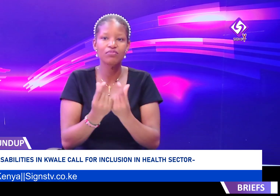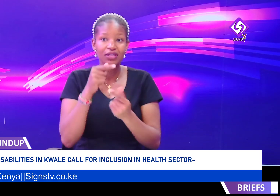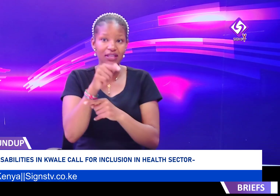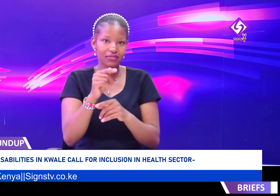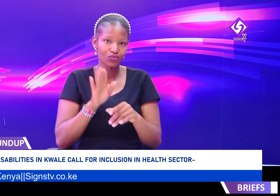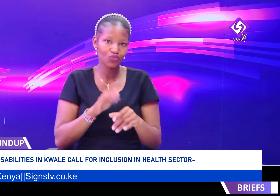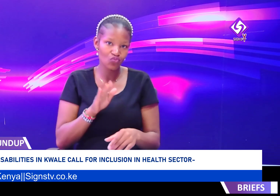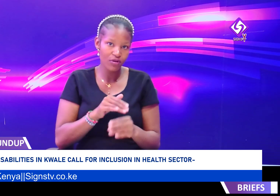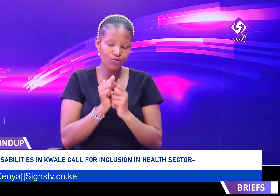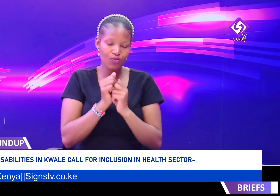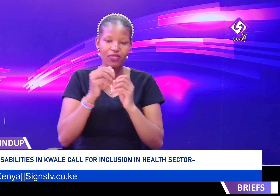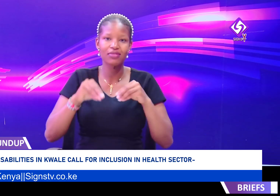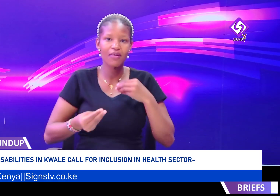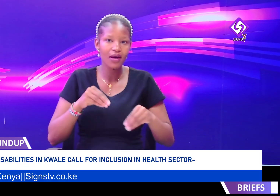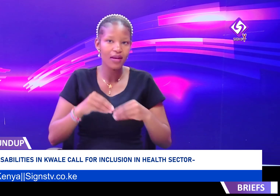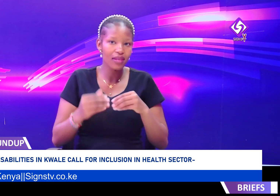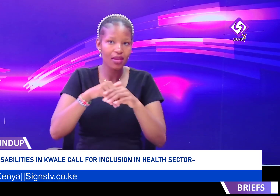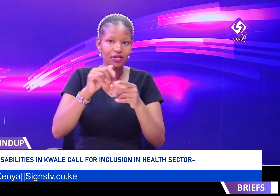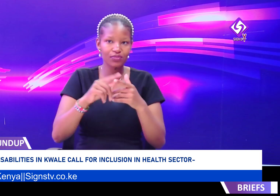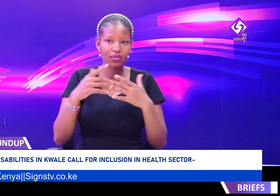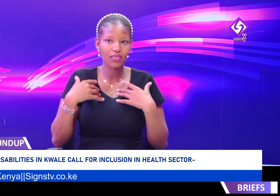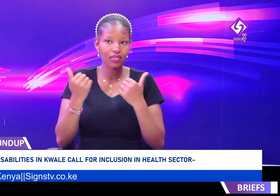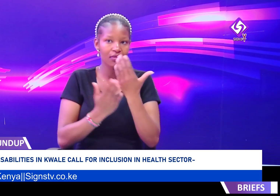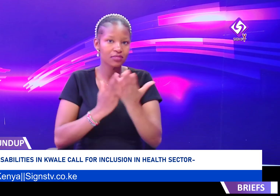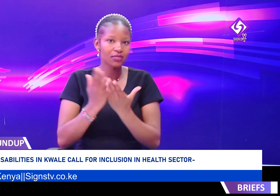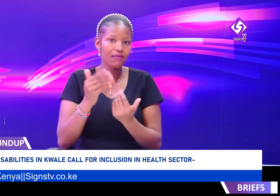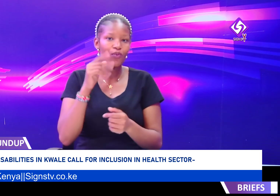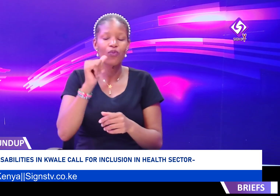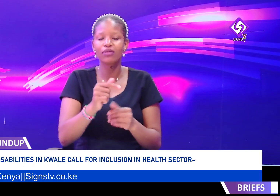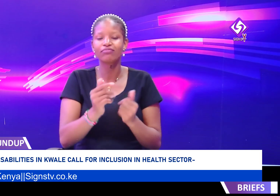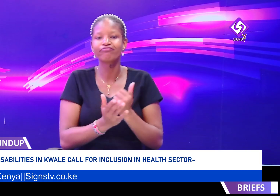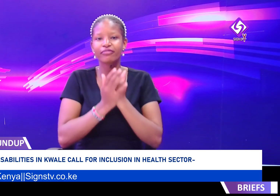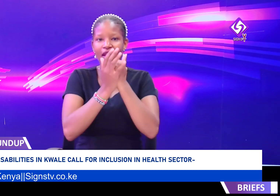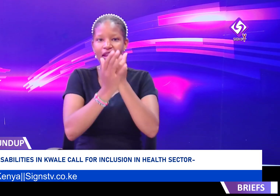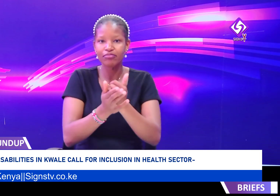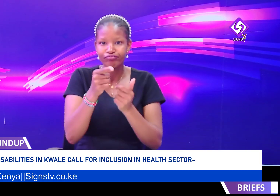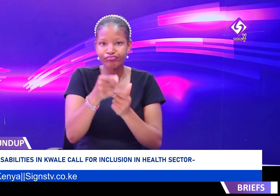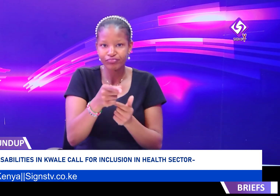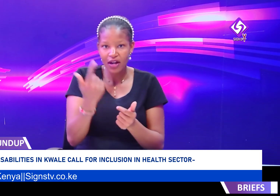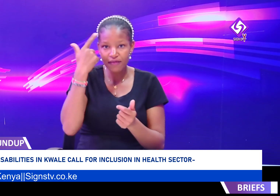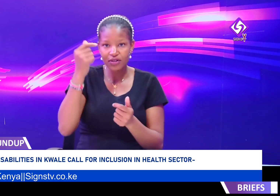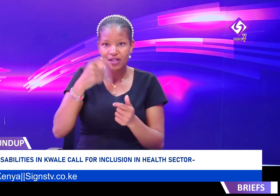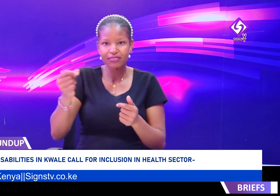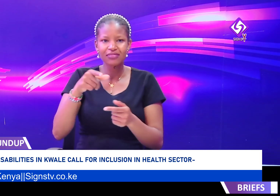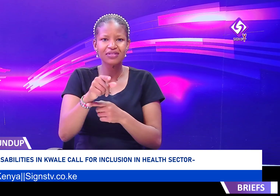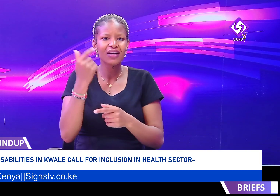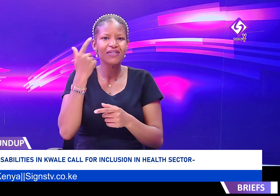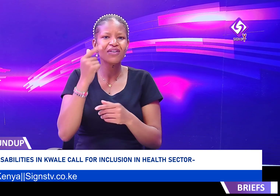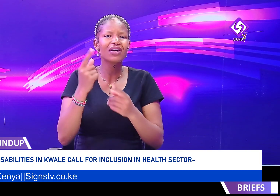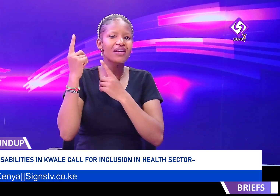According to the group, integrating women with disability into health services would help combat stigma